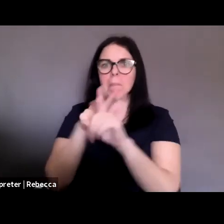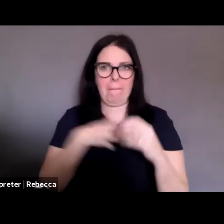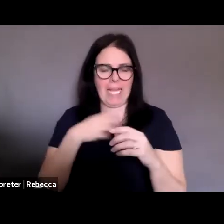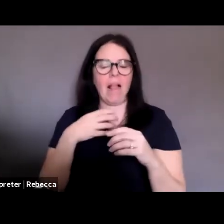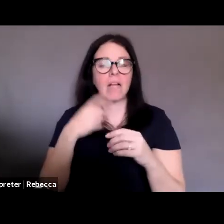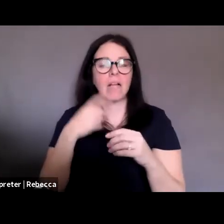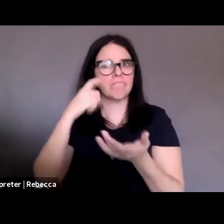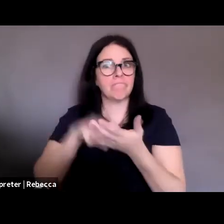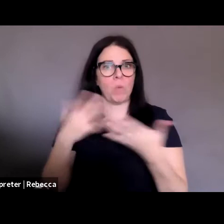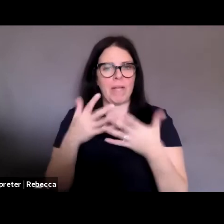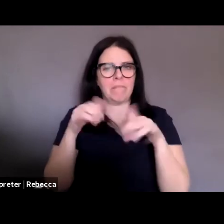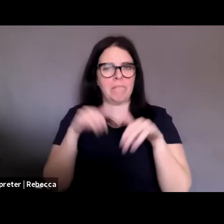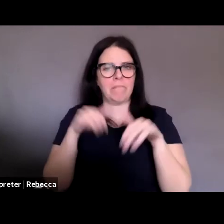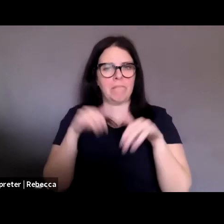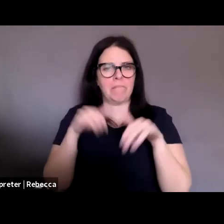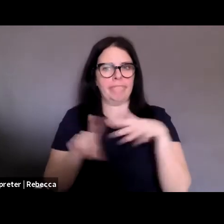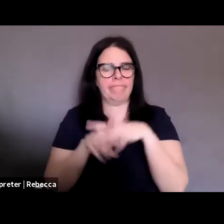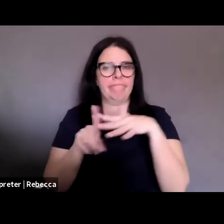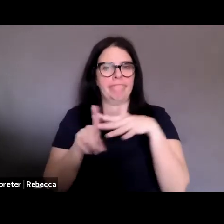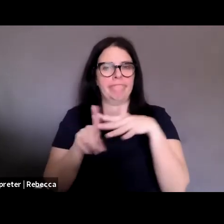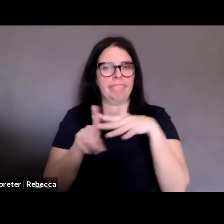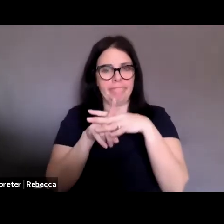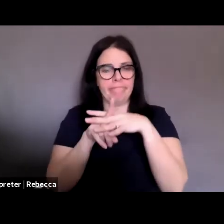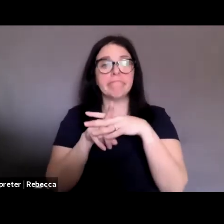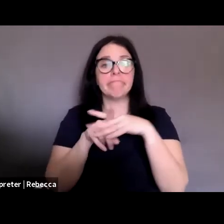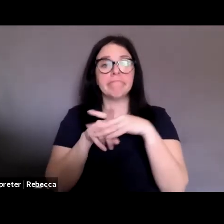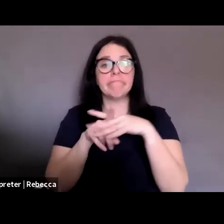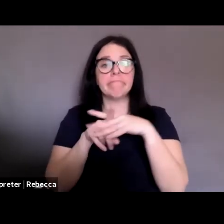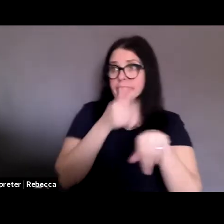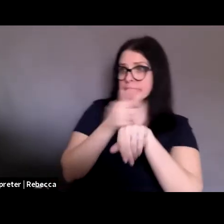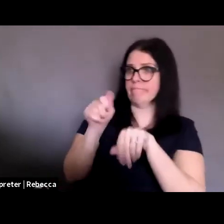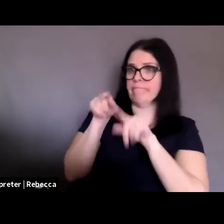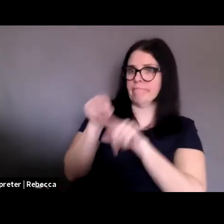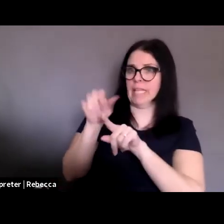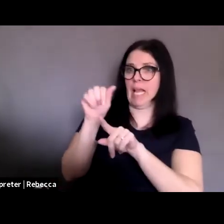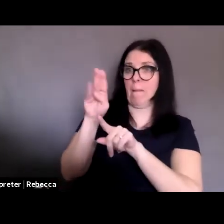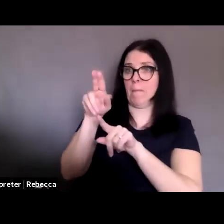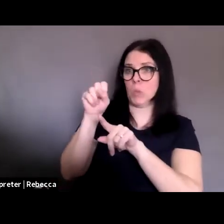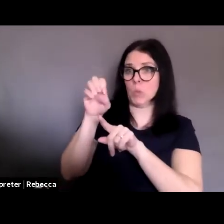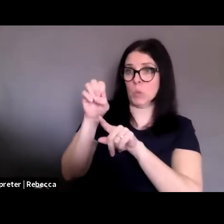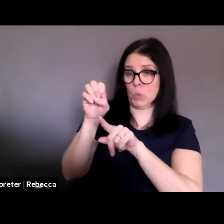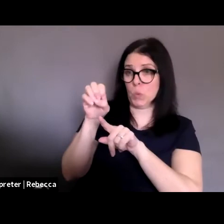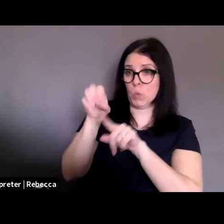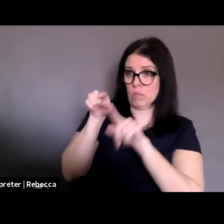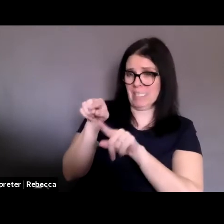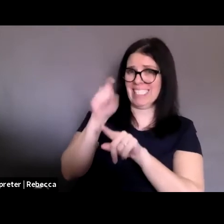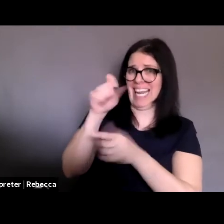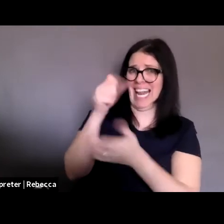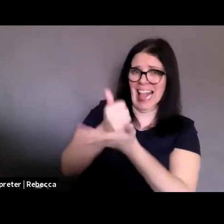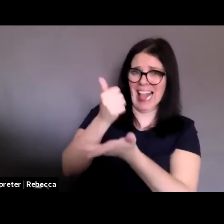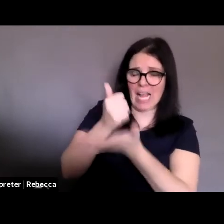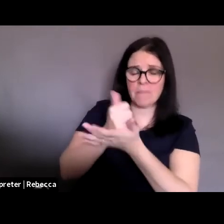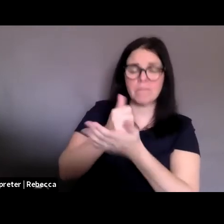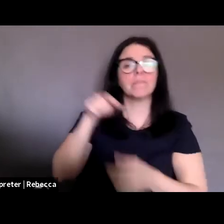parental alienation labeling was almost predictably, when you heard from a mother seeking help, you knew